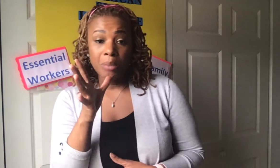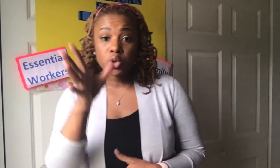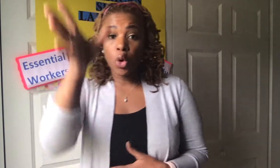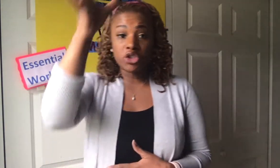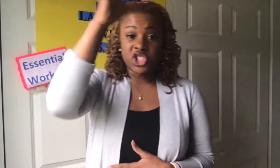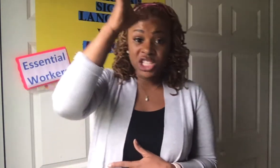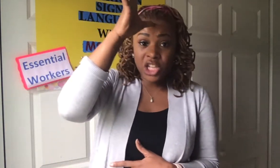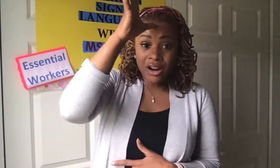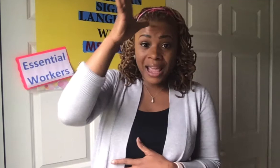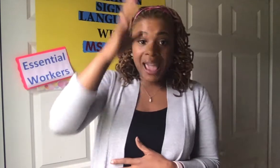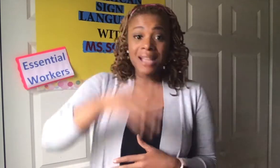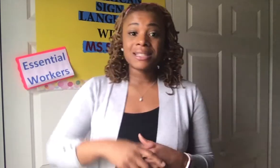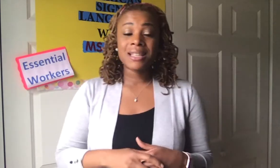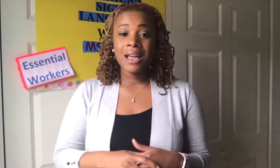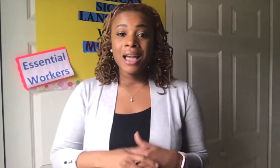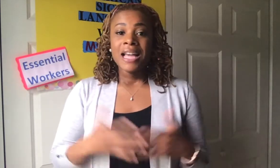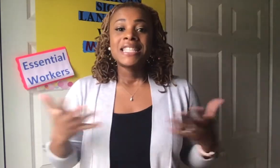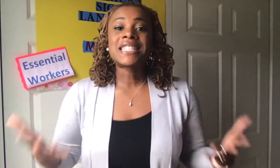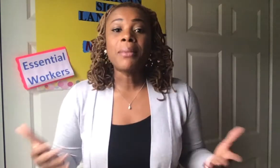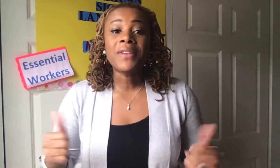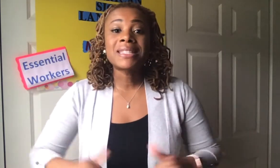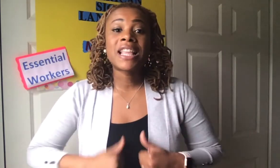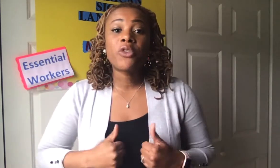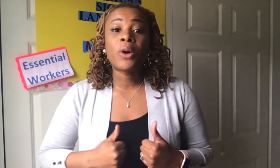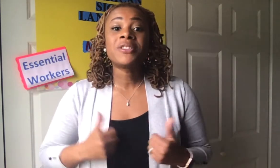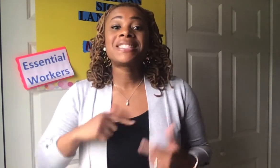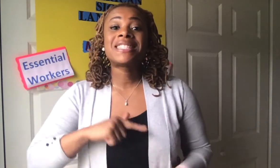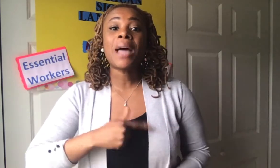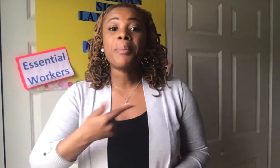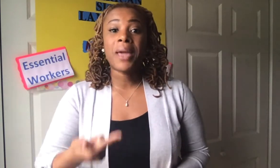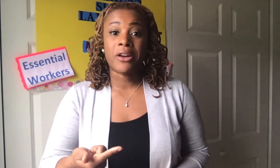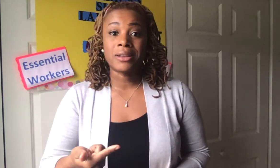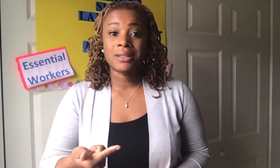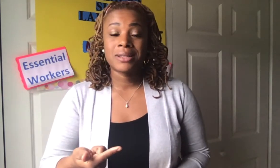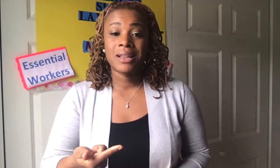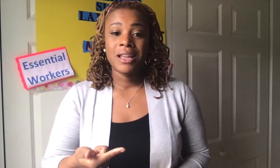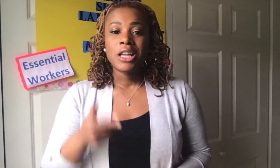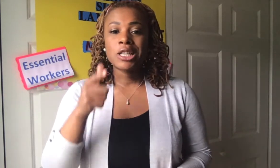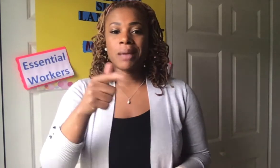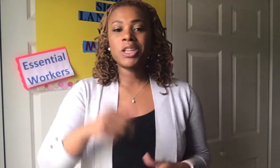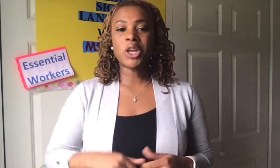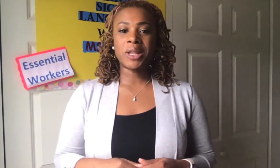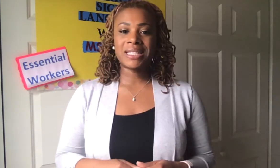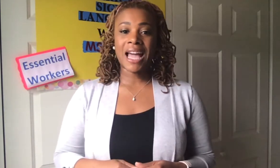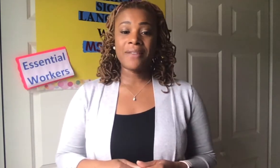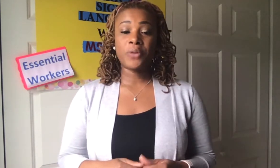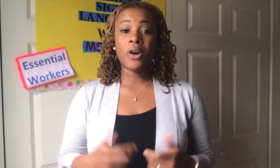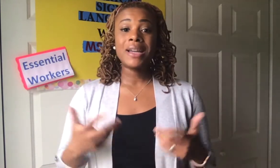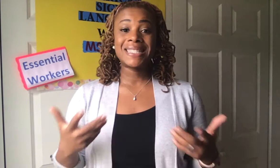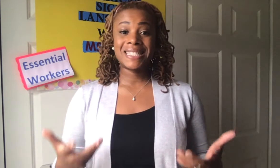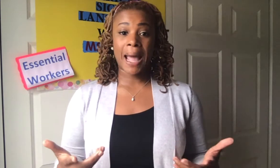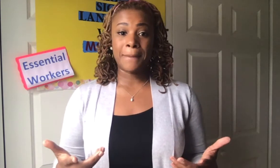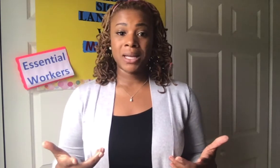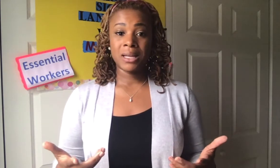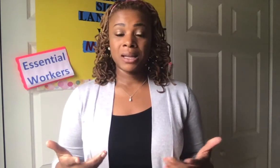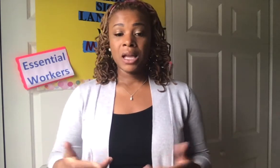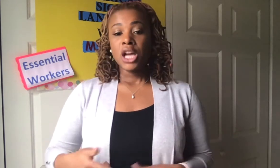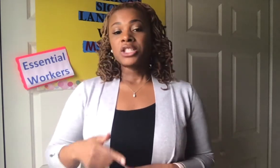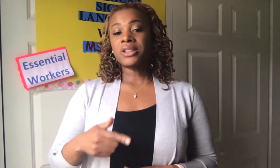or just our dads. Some of us live with step parents. So let me show you the sign for step. So the sign